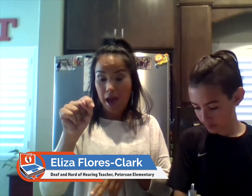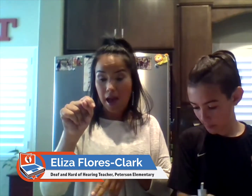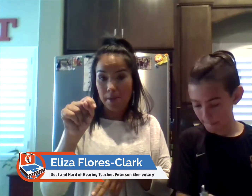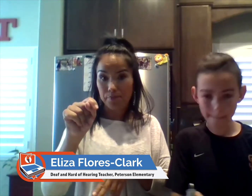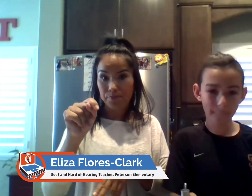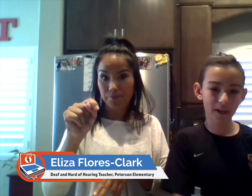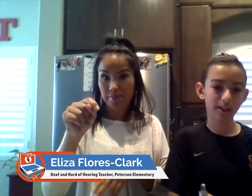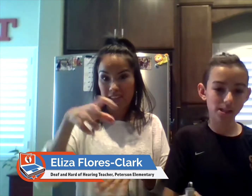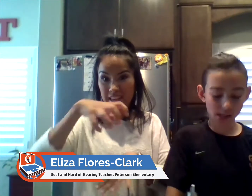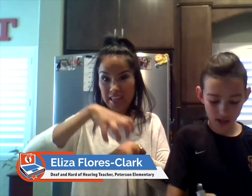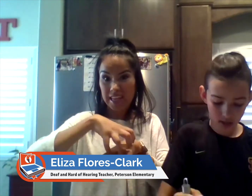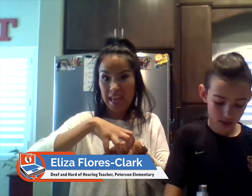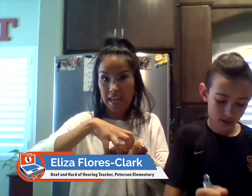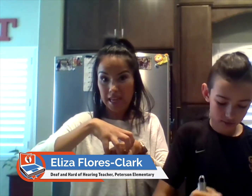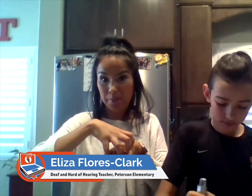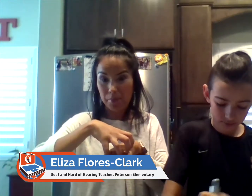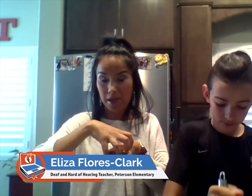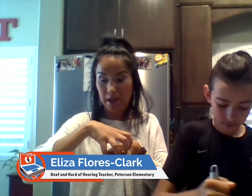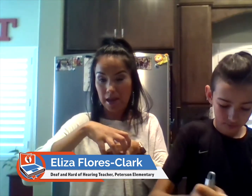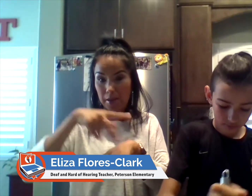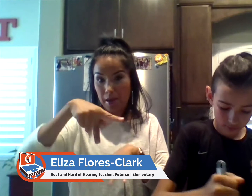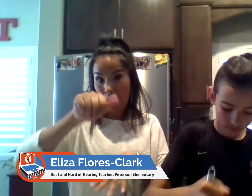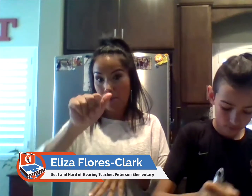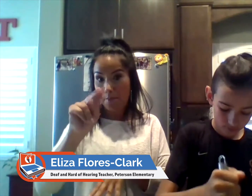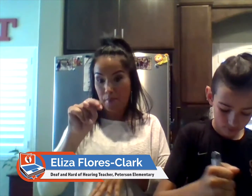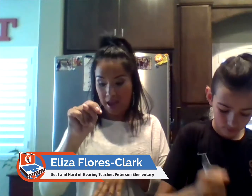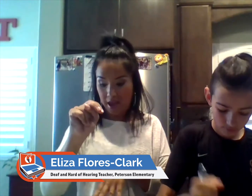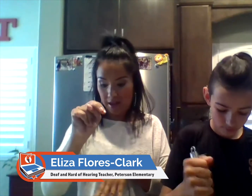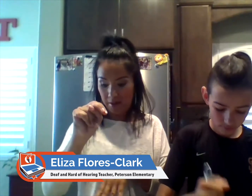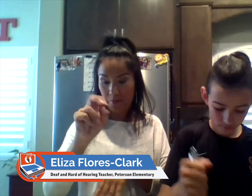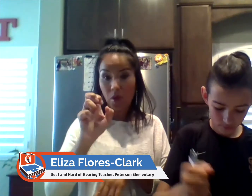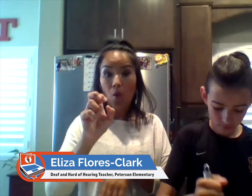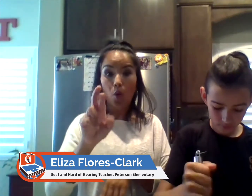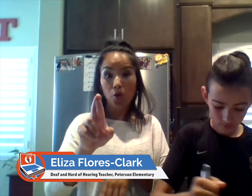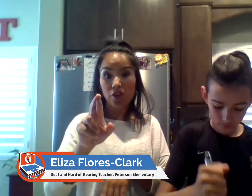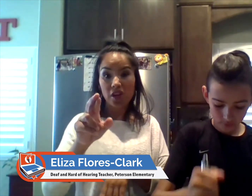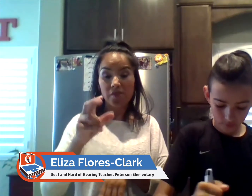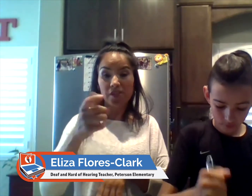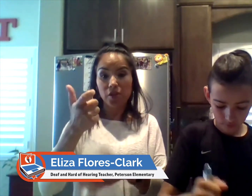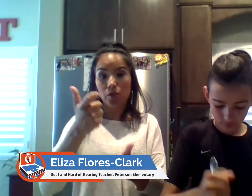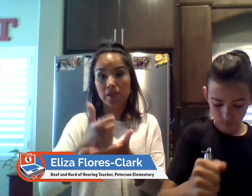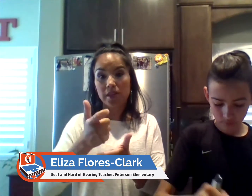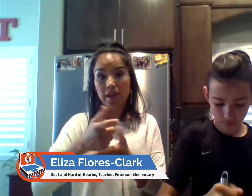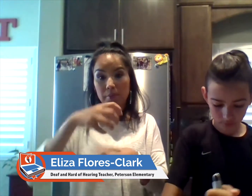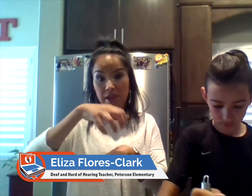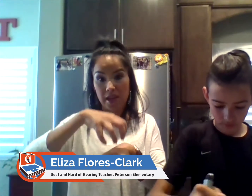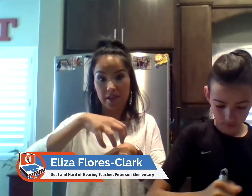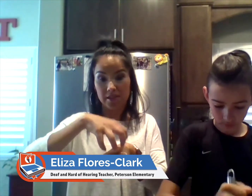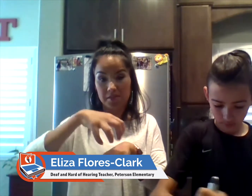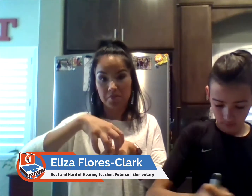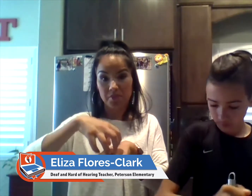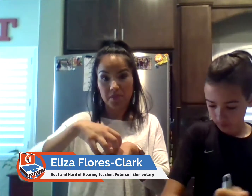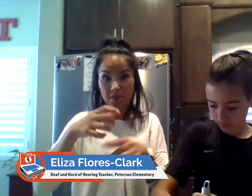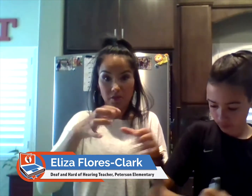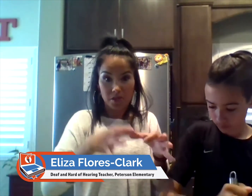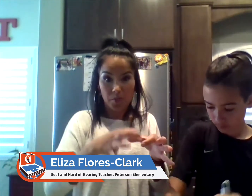Bundt cake pan, or you can even do the cupcakes, little small